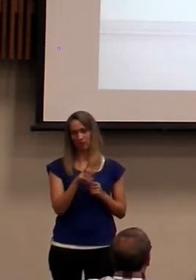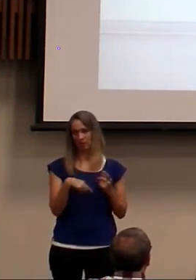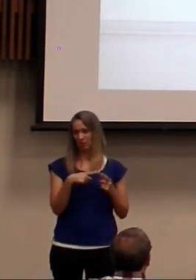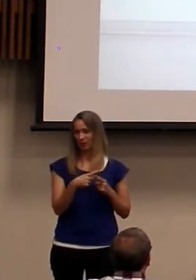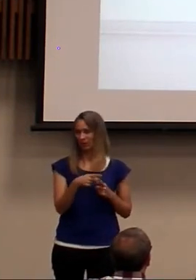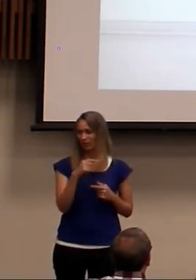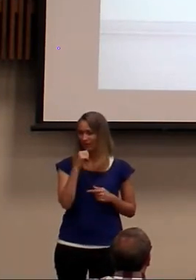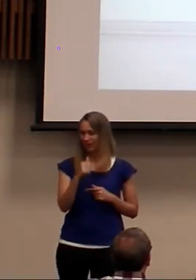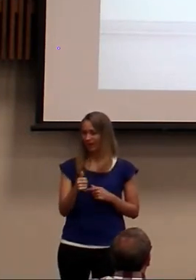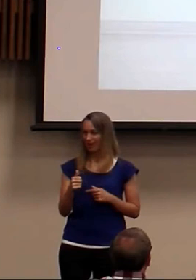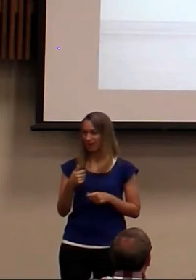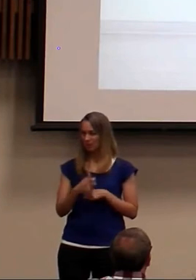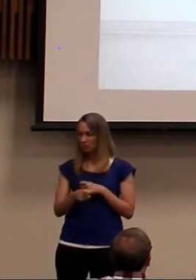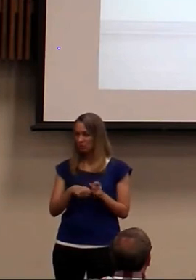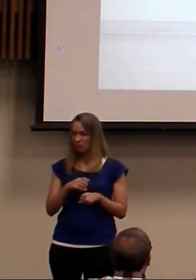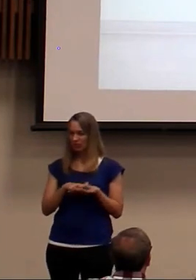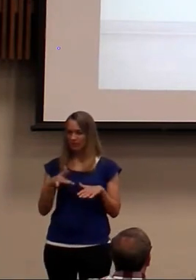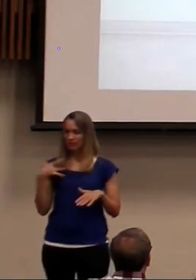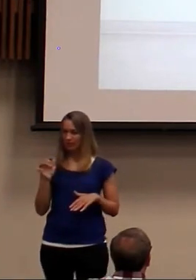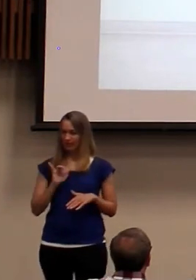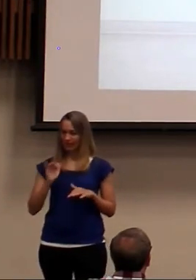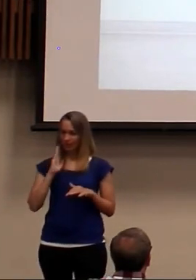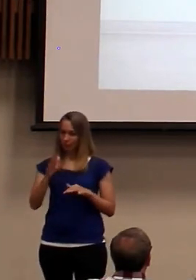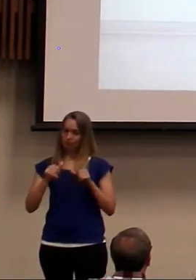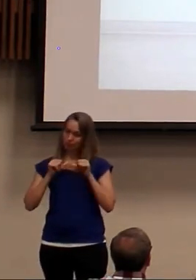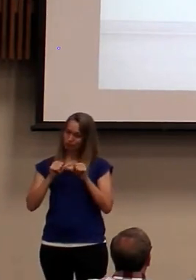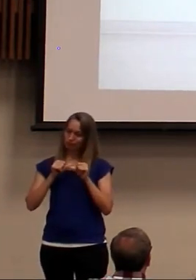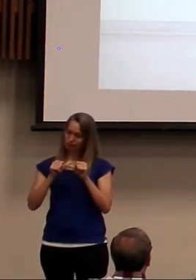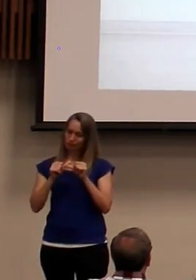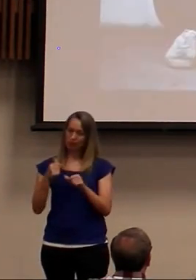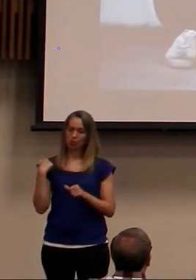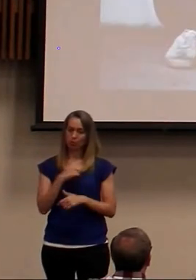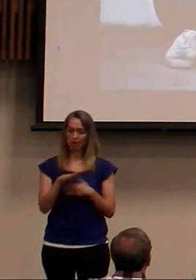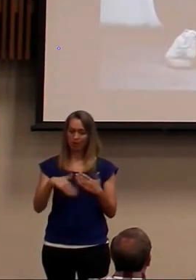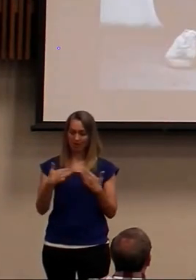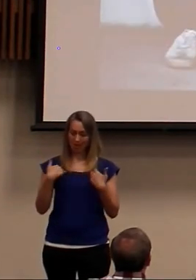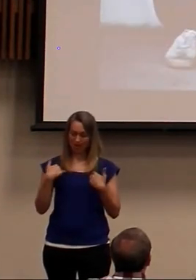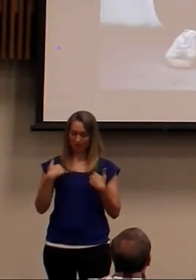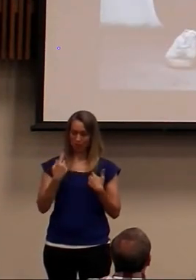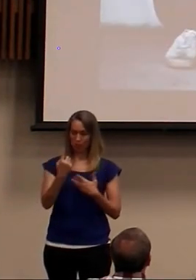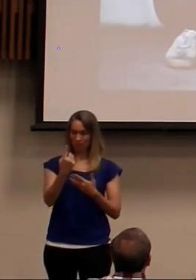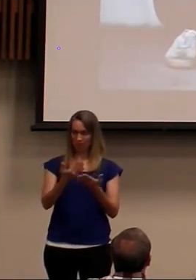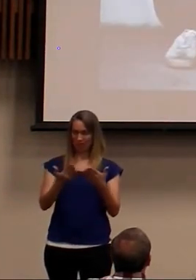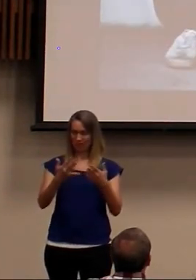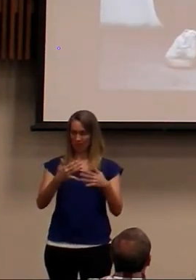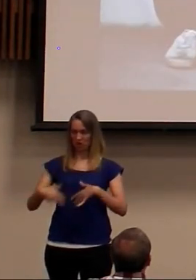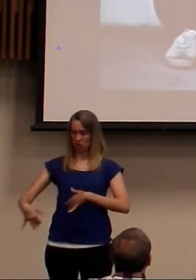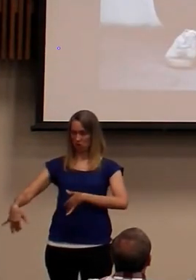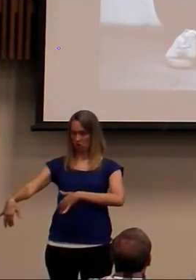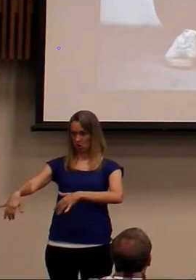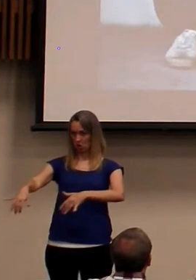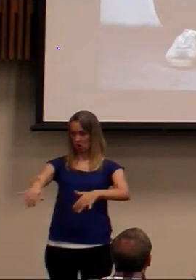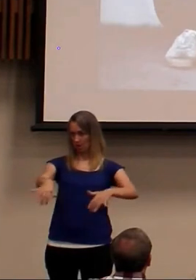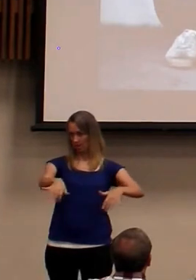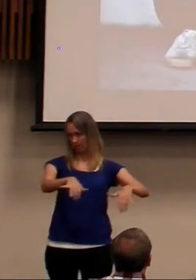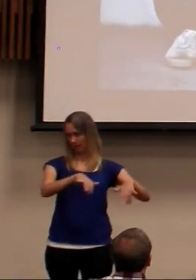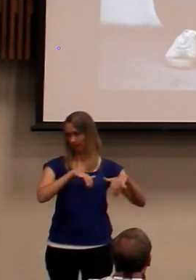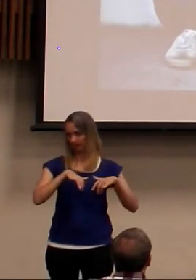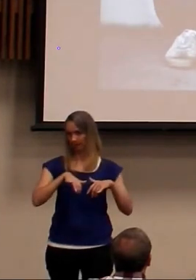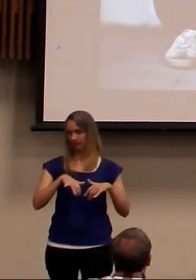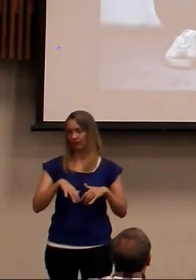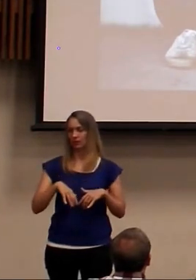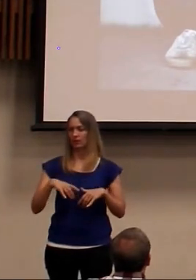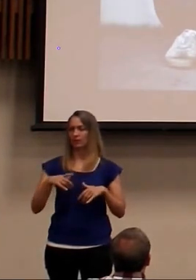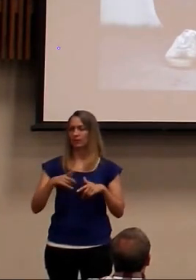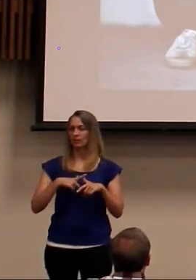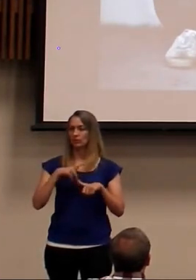persecuted, don't feel like it's going to continue that way. This is what we all have in common. And my favorite is 1 Peter chapter 4, verse 12.